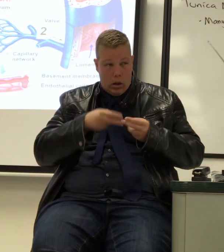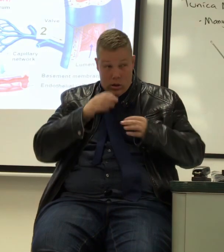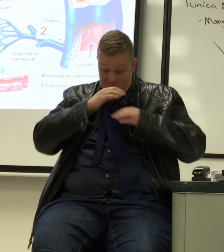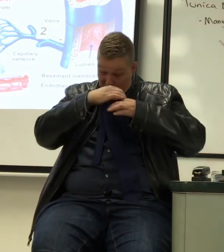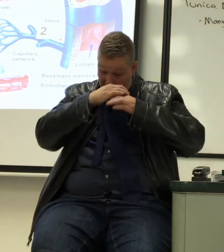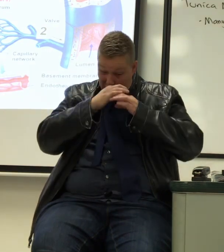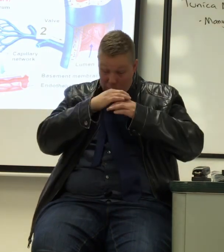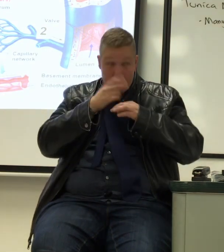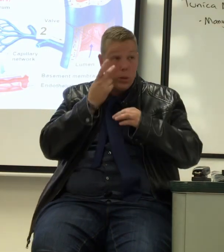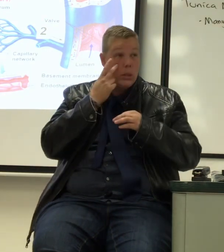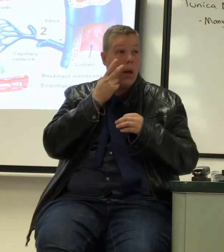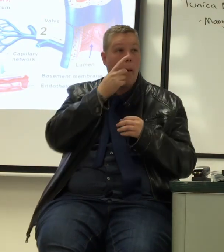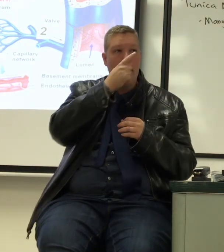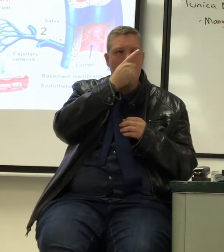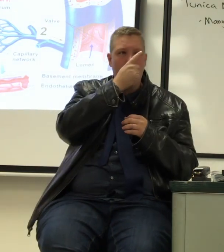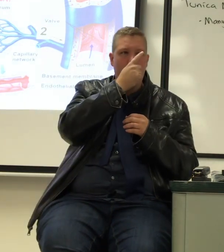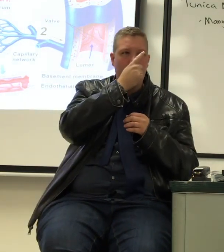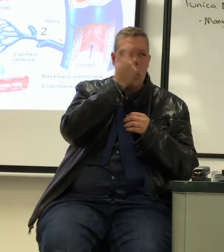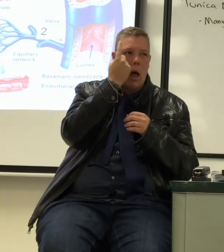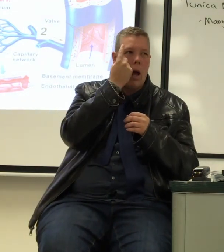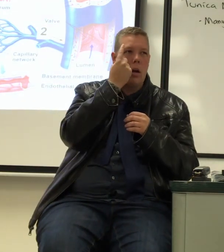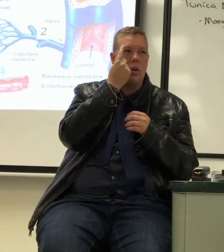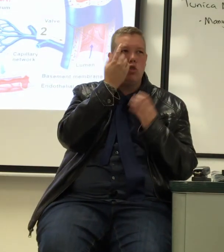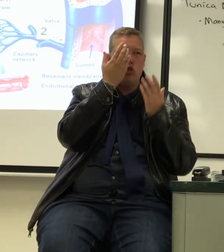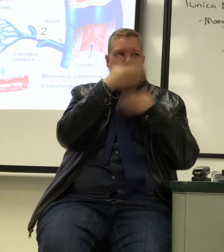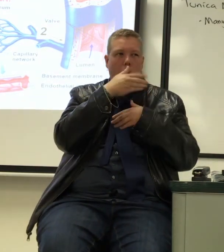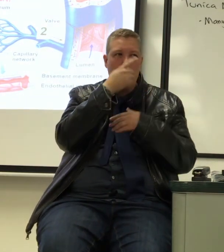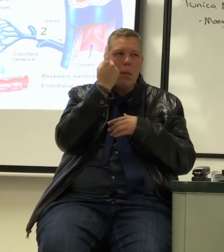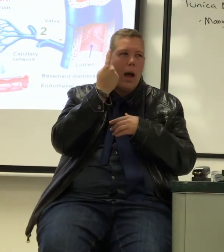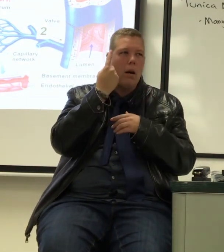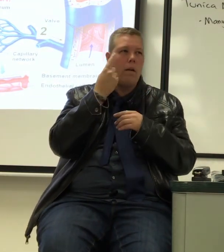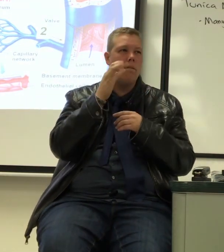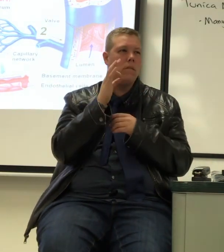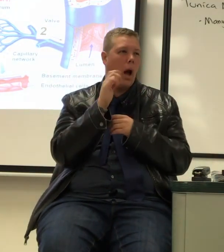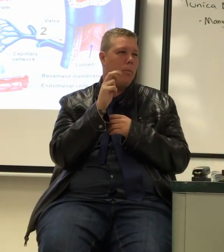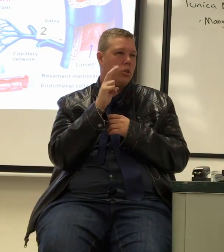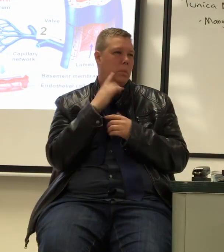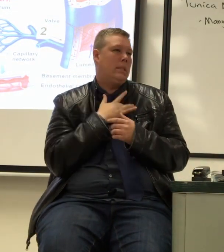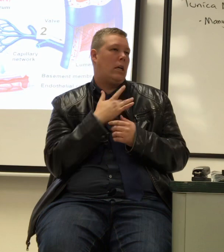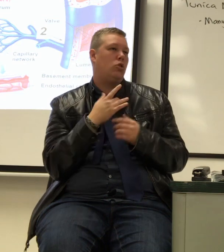dark fibers, it's elastic fibers.